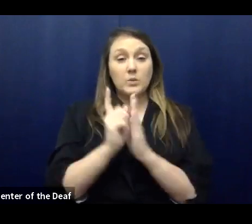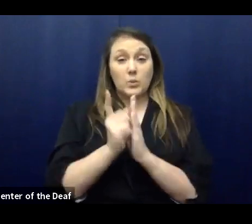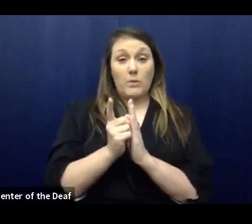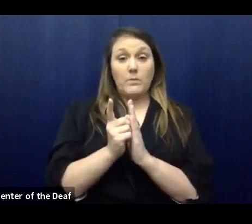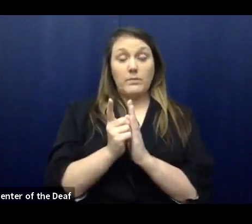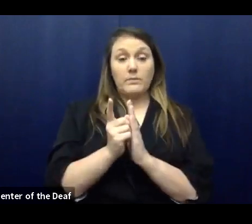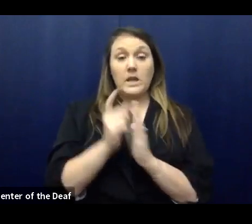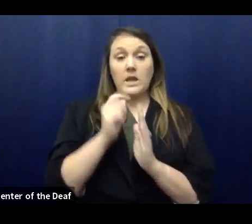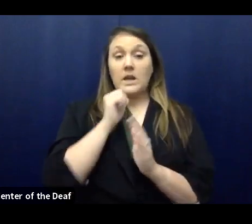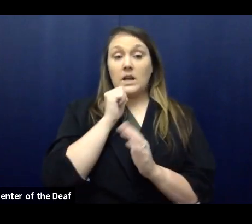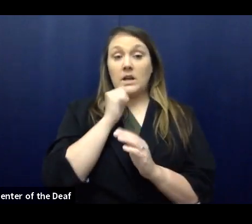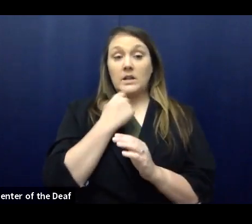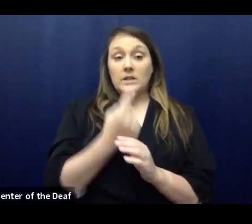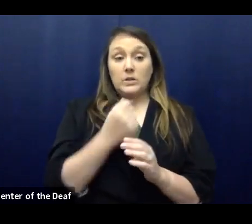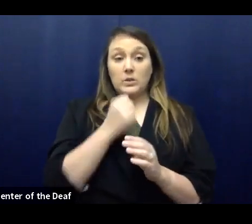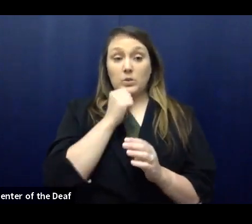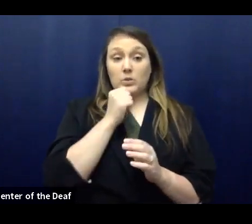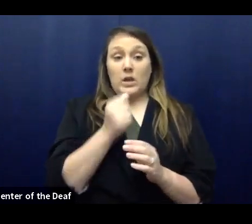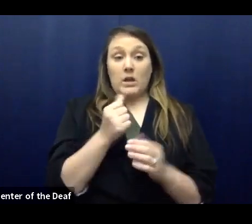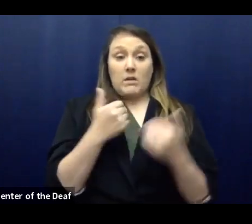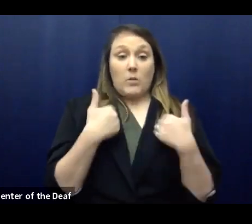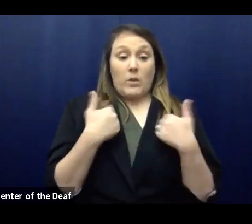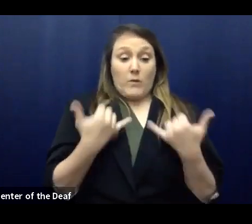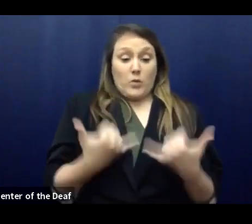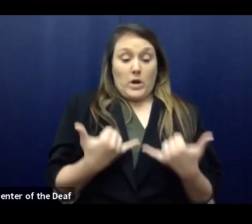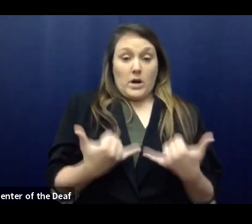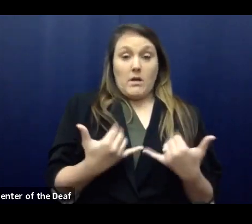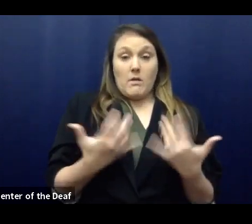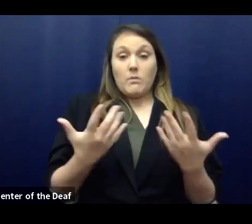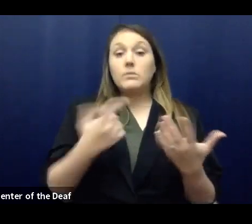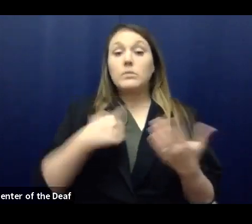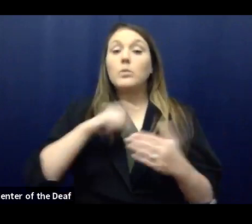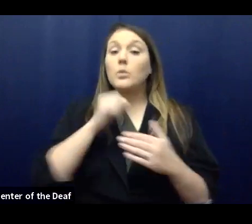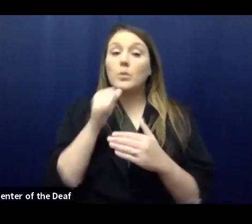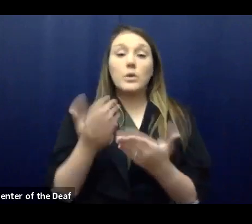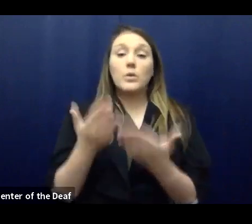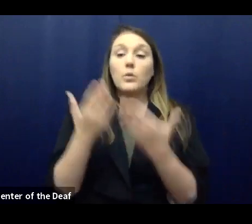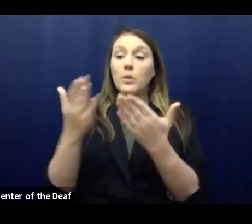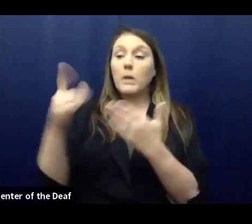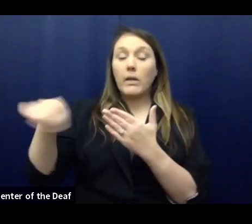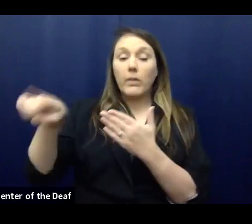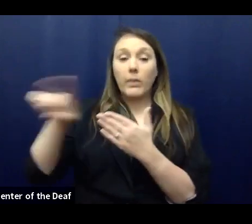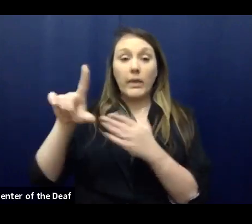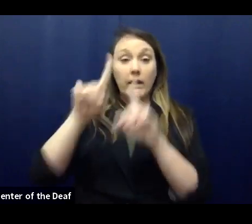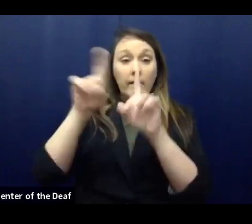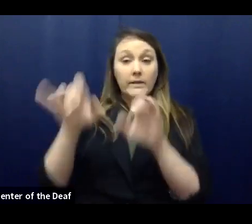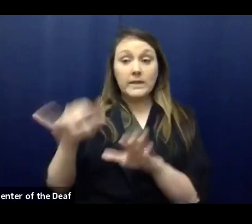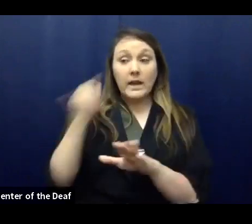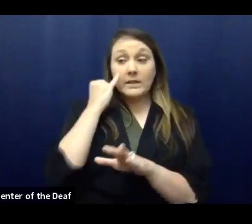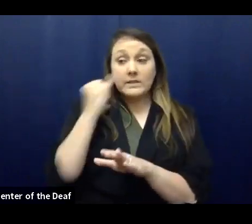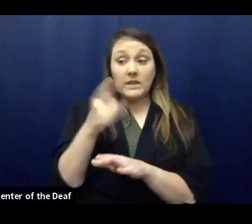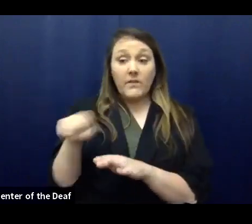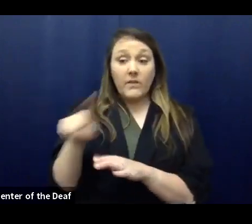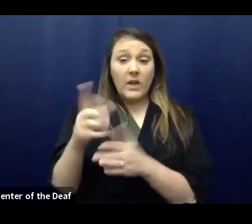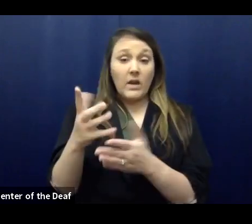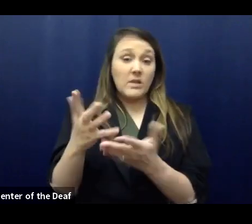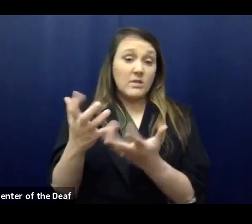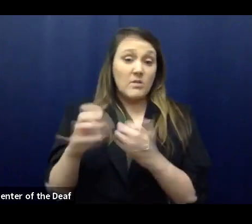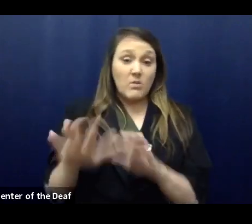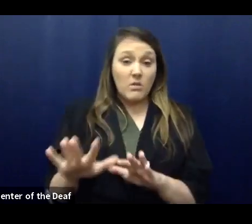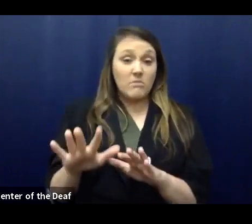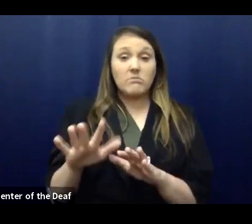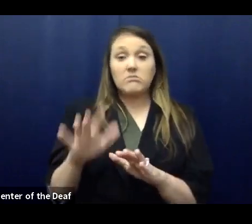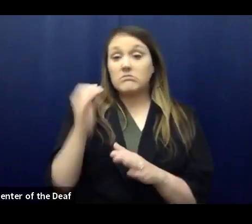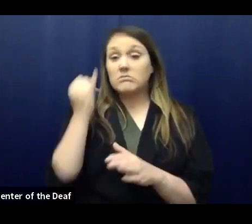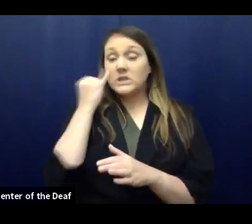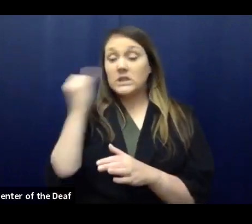it right now. We're not recommending that those folks get tested unless they want to, unless they're concerned that they were exposed or they just